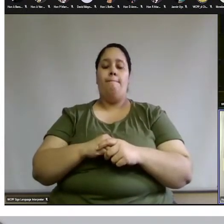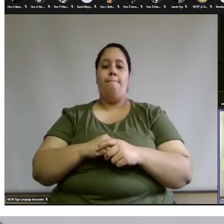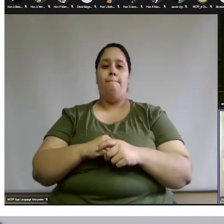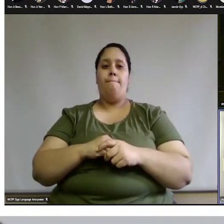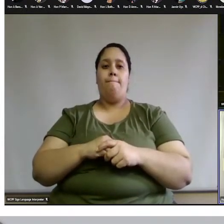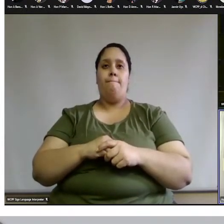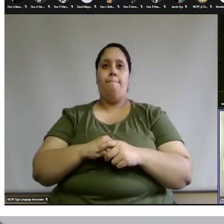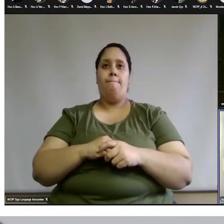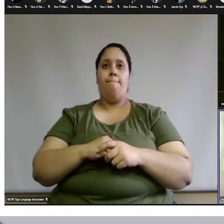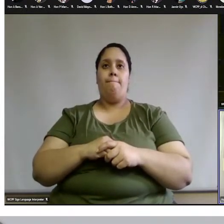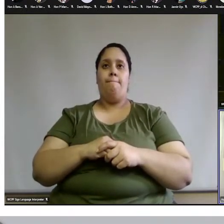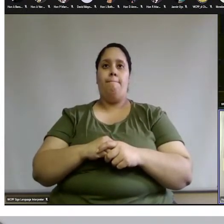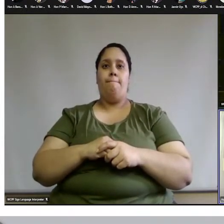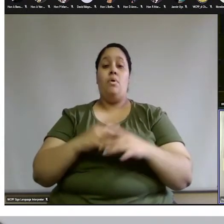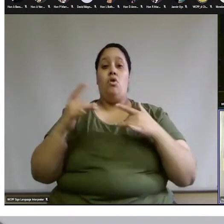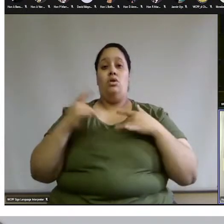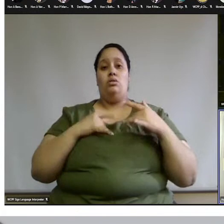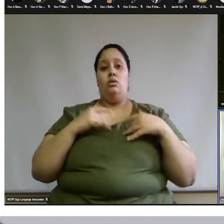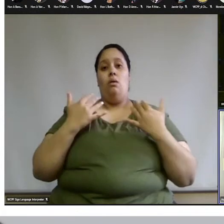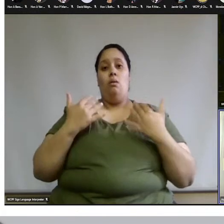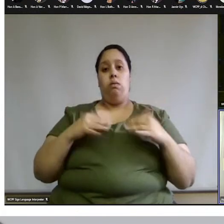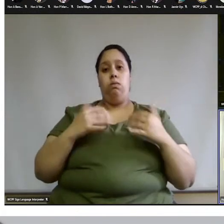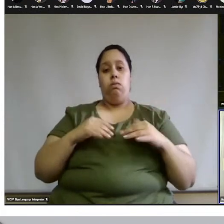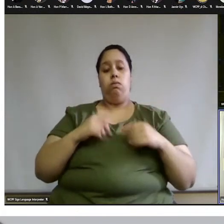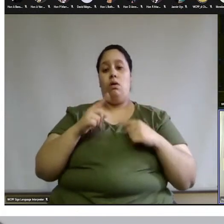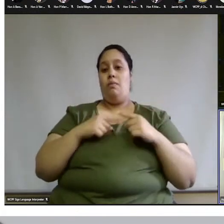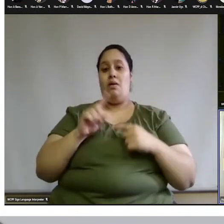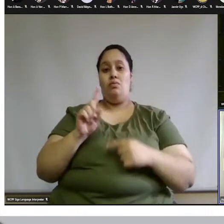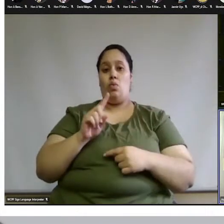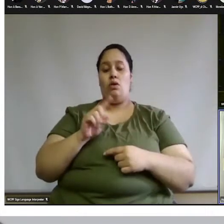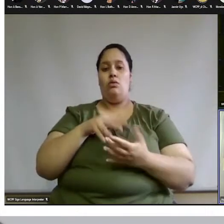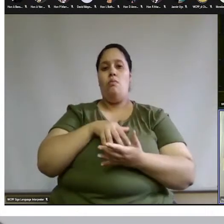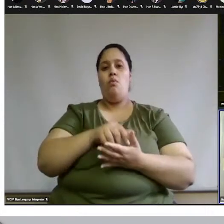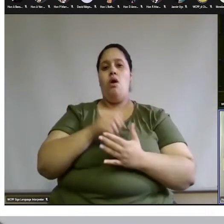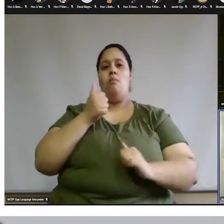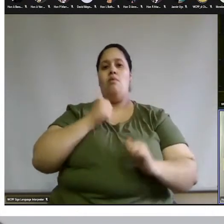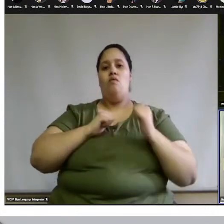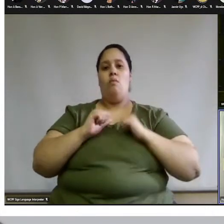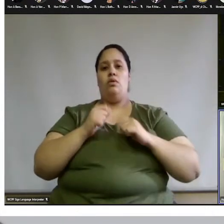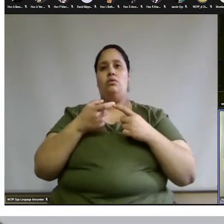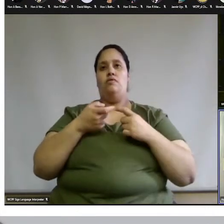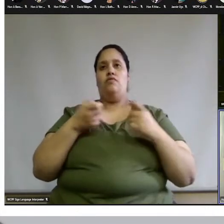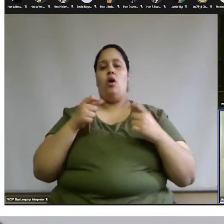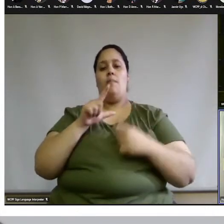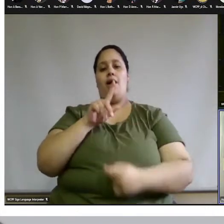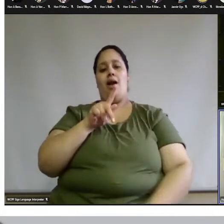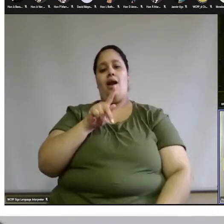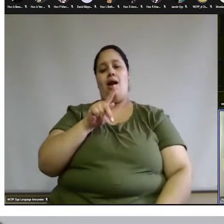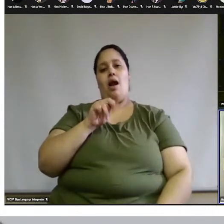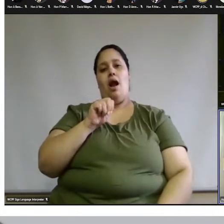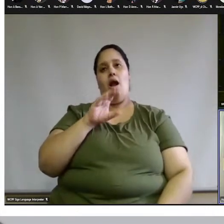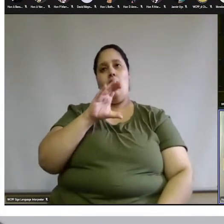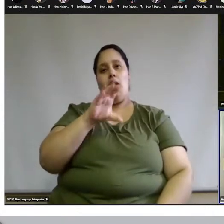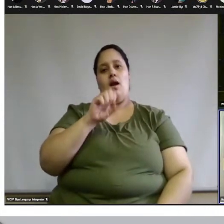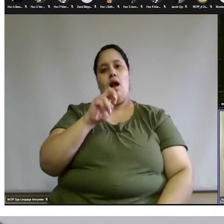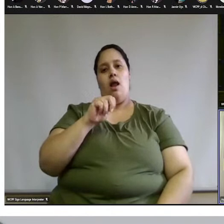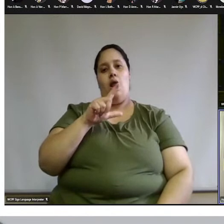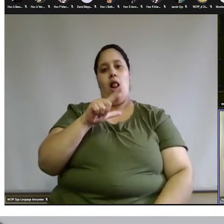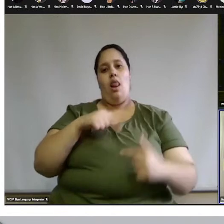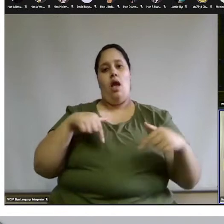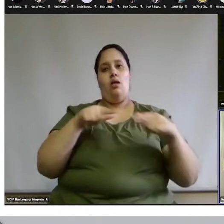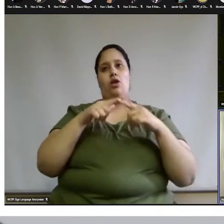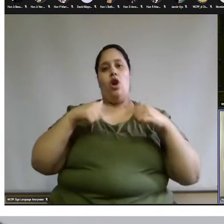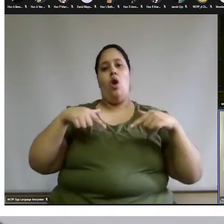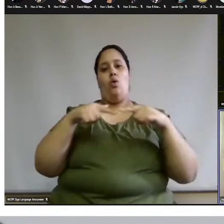concerned about the poor performance of Kannaland local municipality, comprising